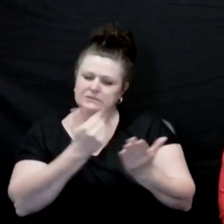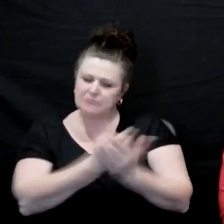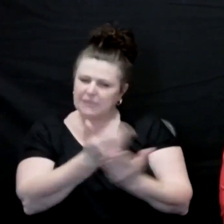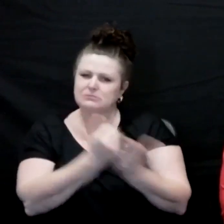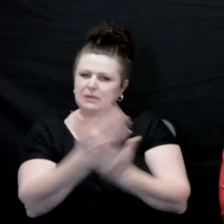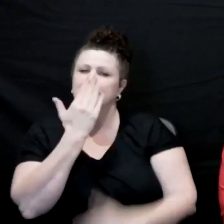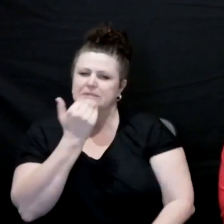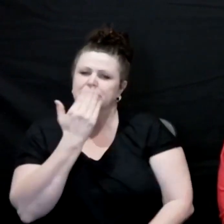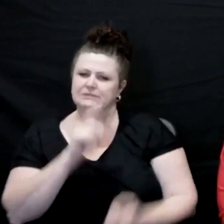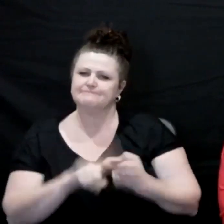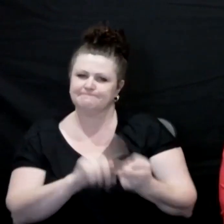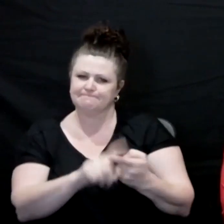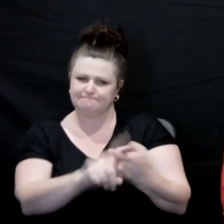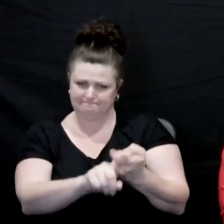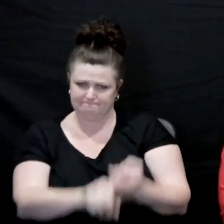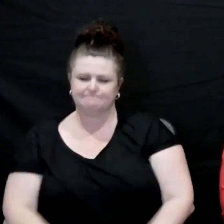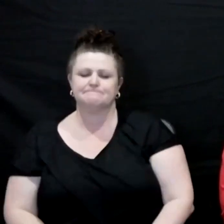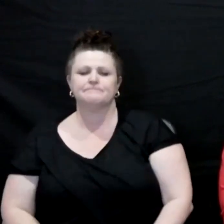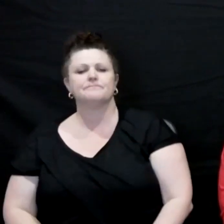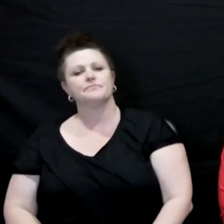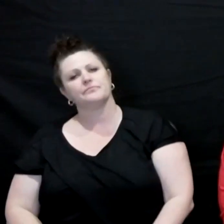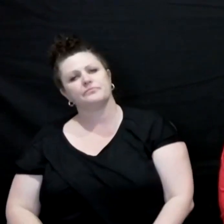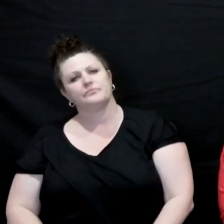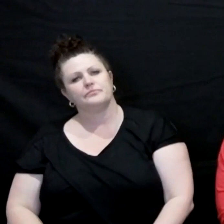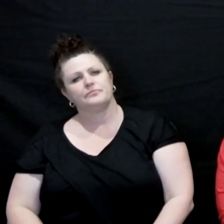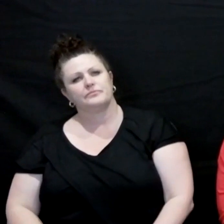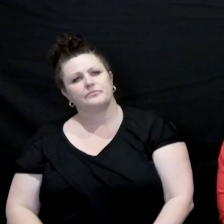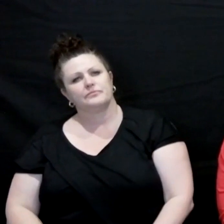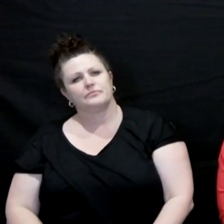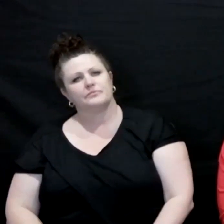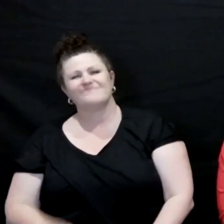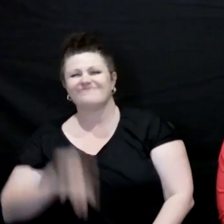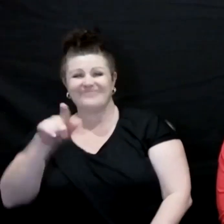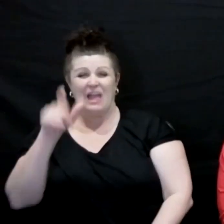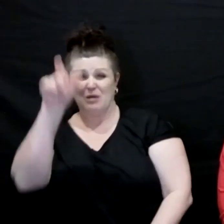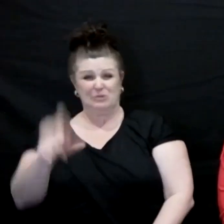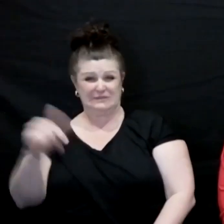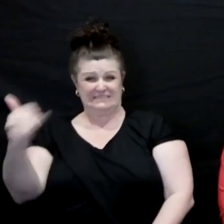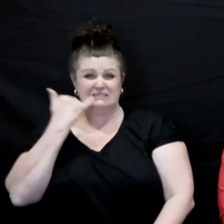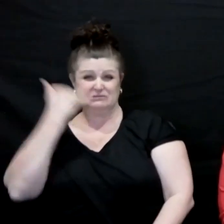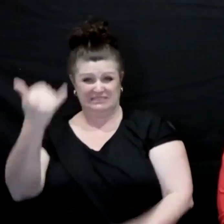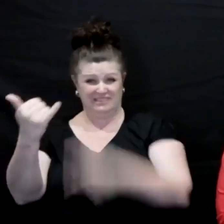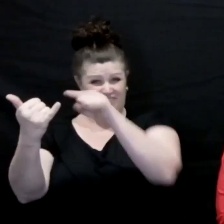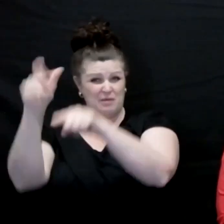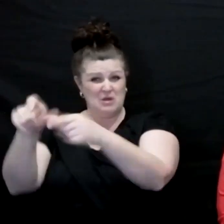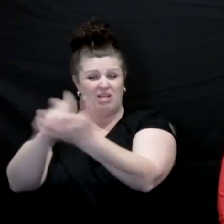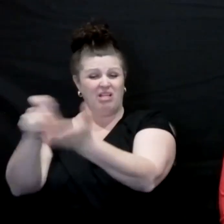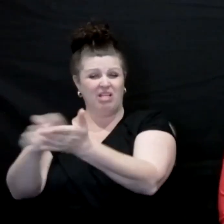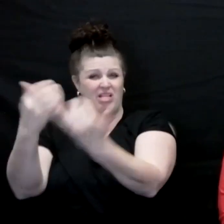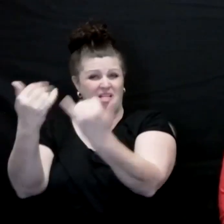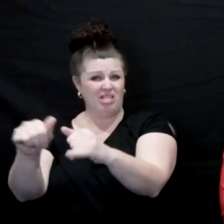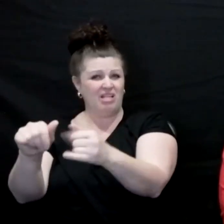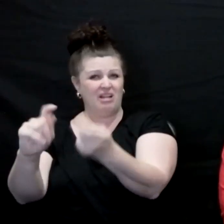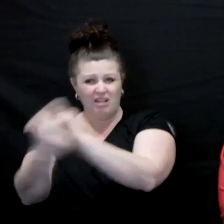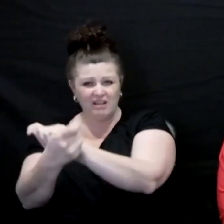whatever you do. As for the operator not writing down your queries, look, I'm sorry